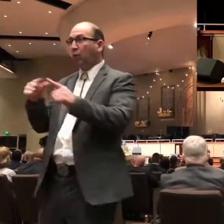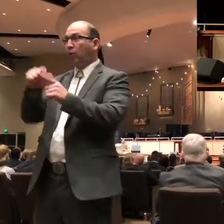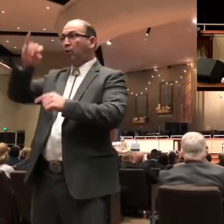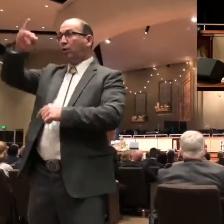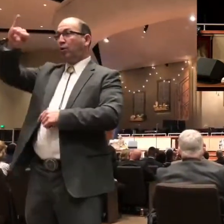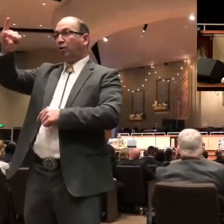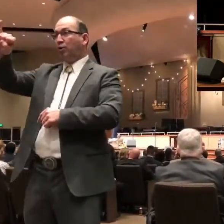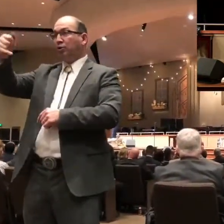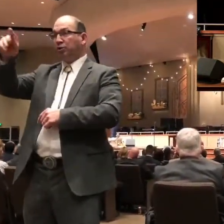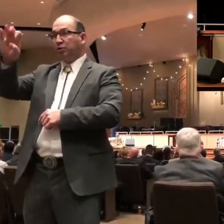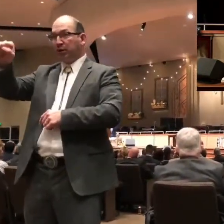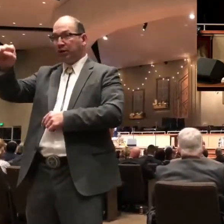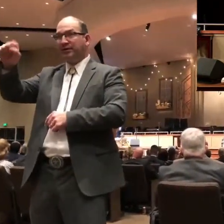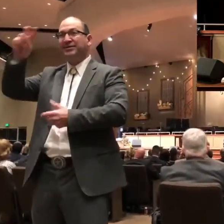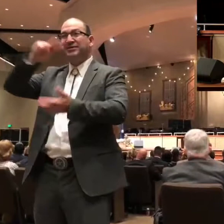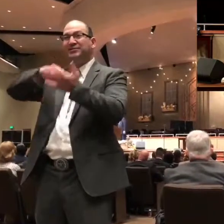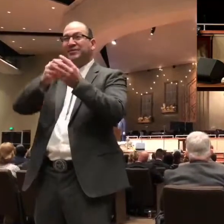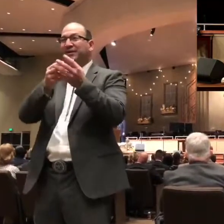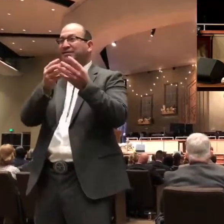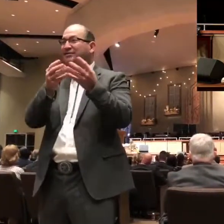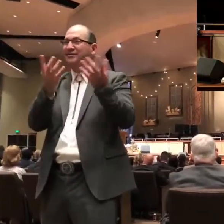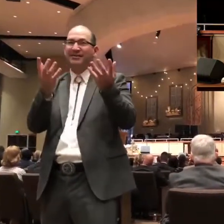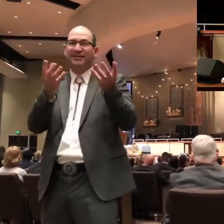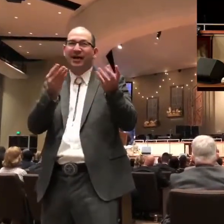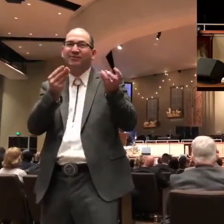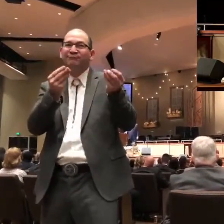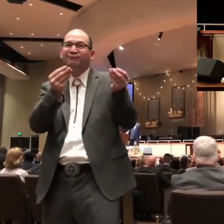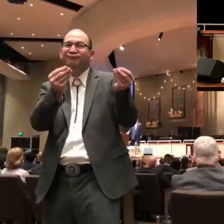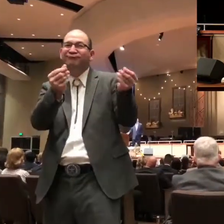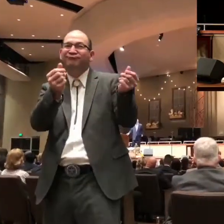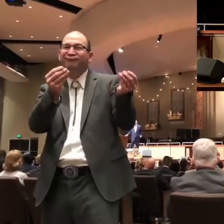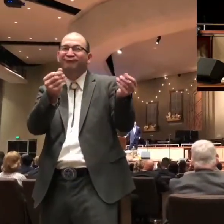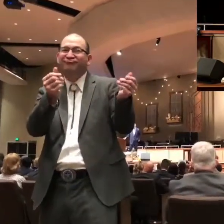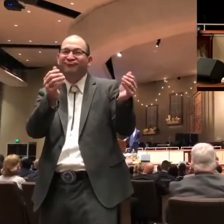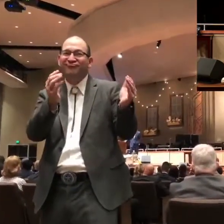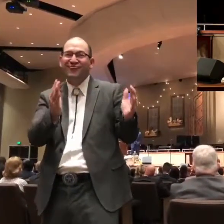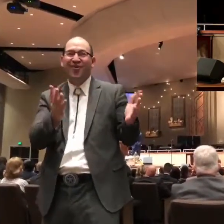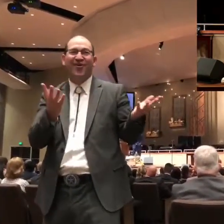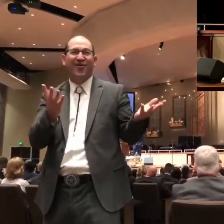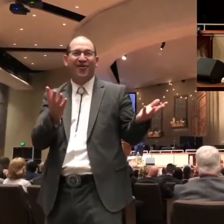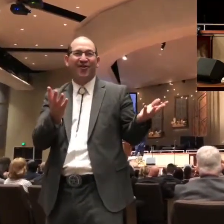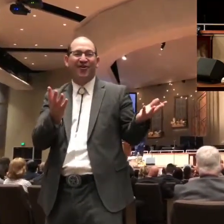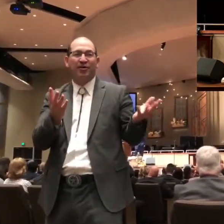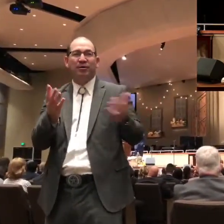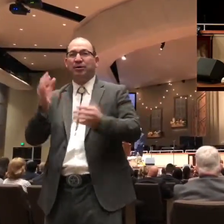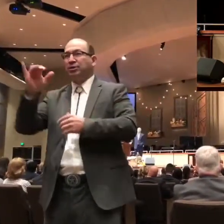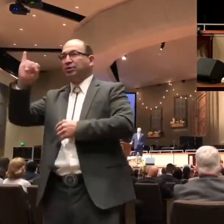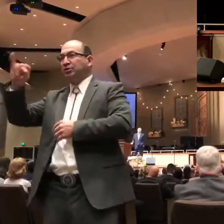he who seduces. And the word Jambres means he who brings rebellion.